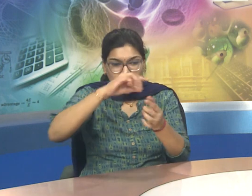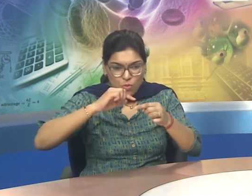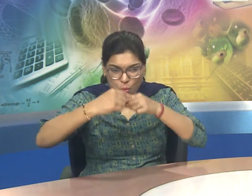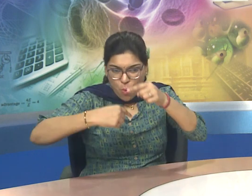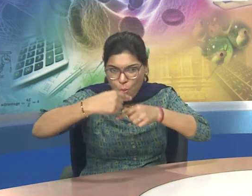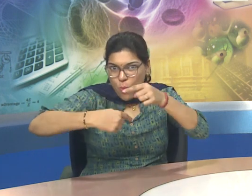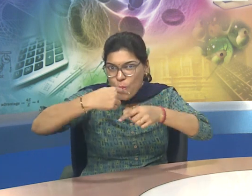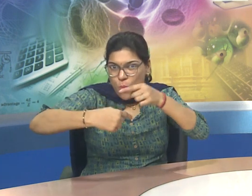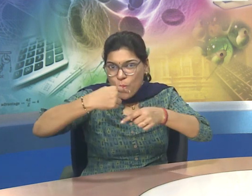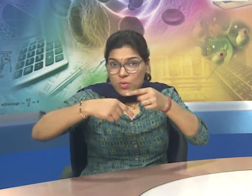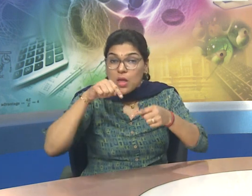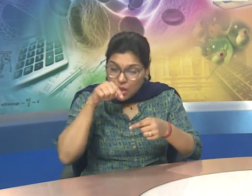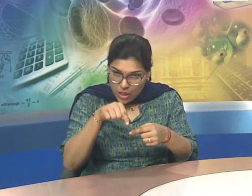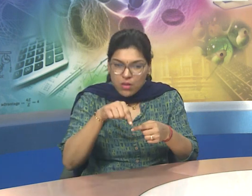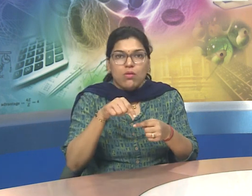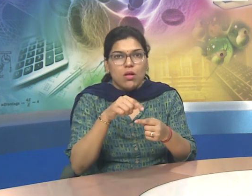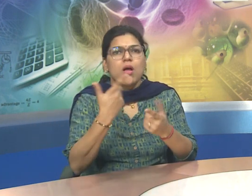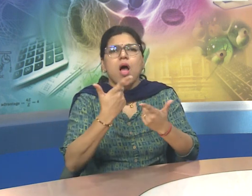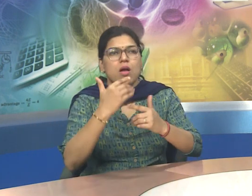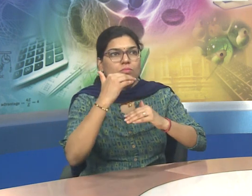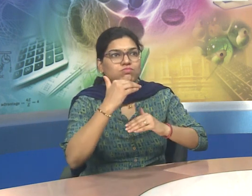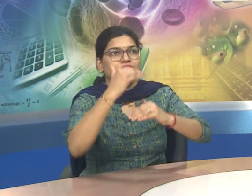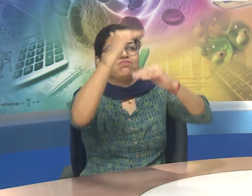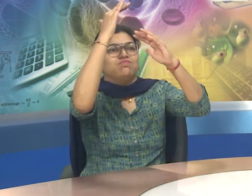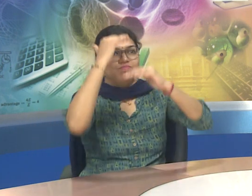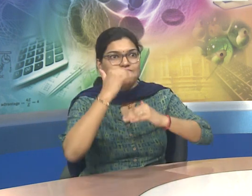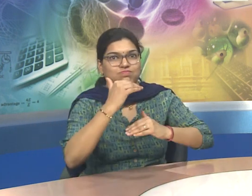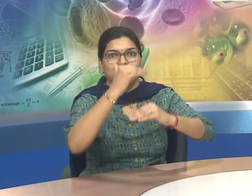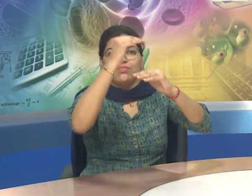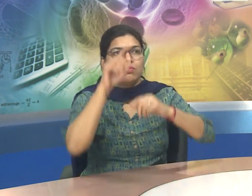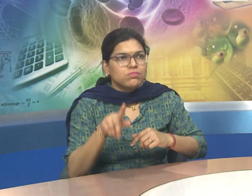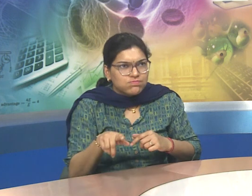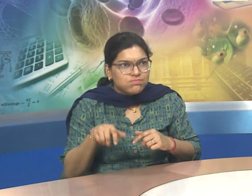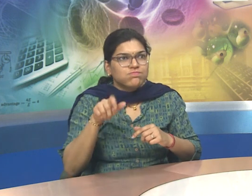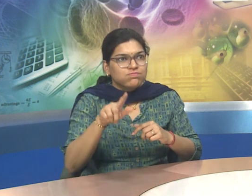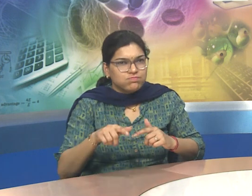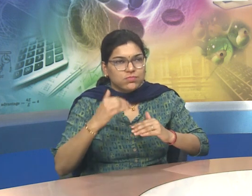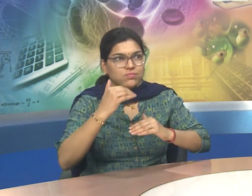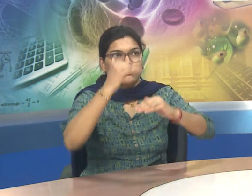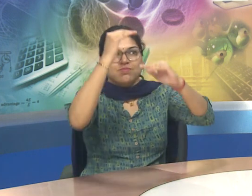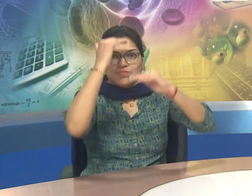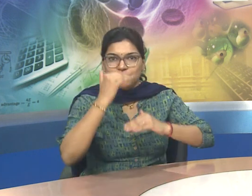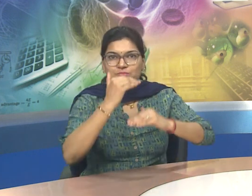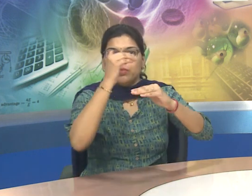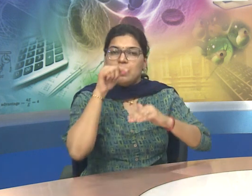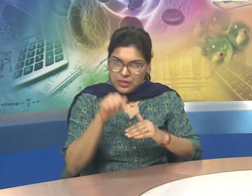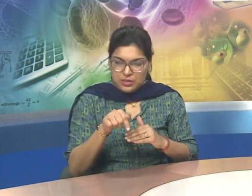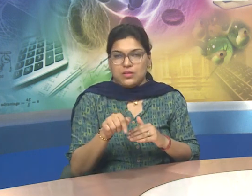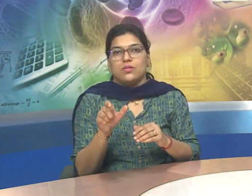in the system, and we can do the modifications. We can use the click